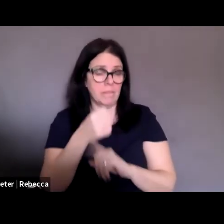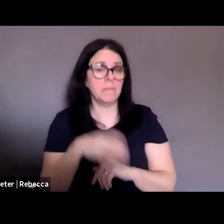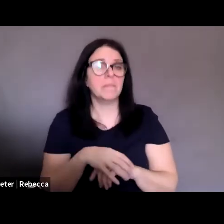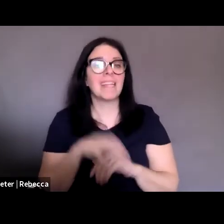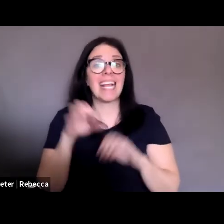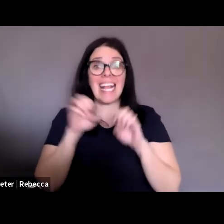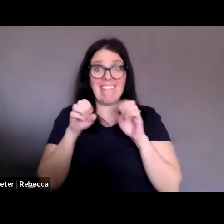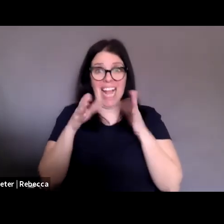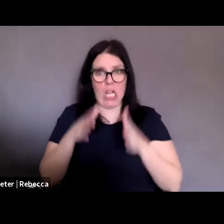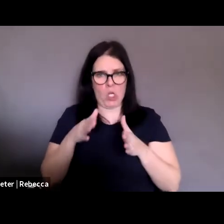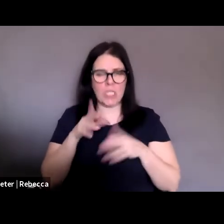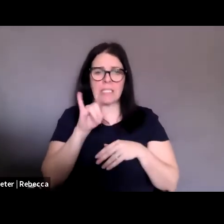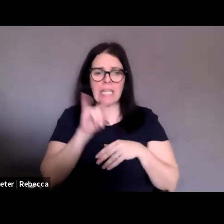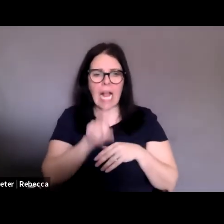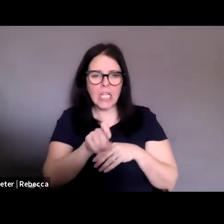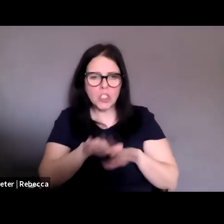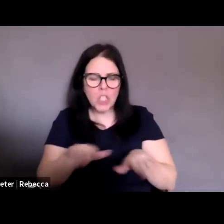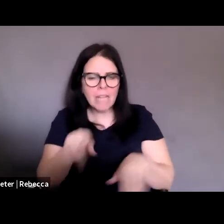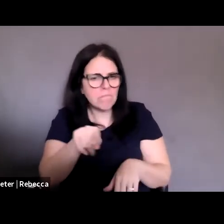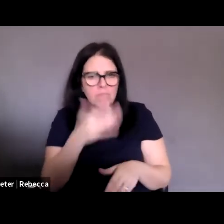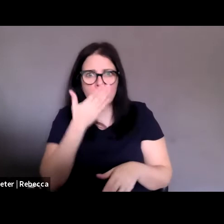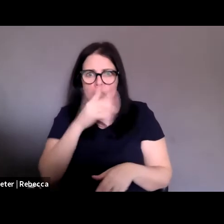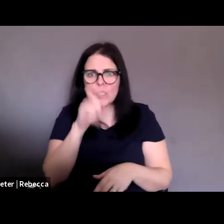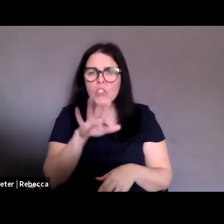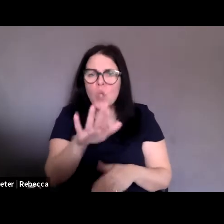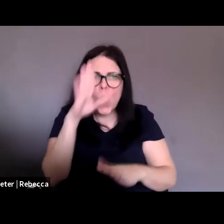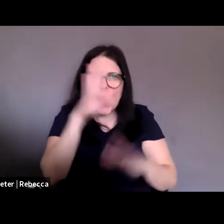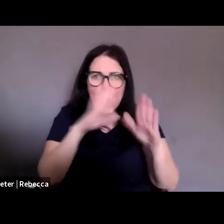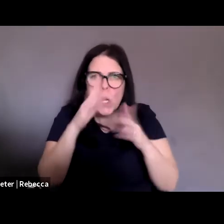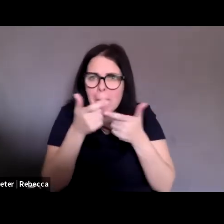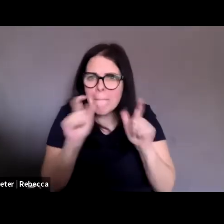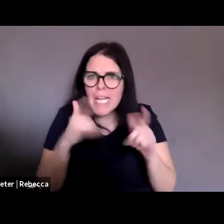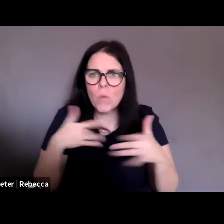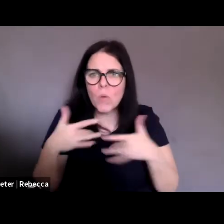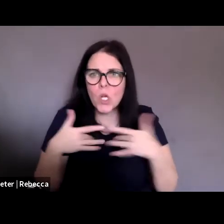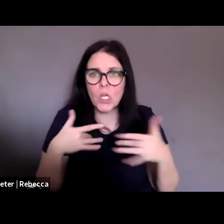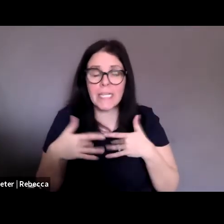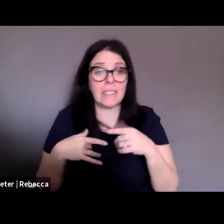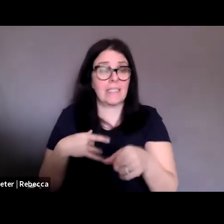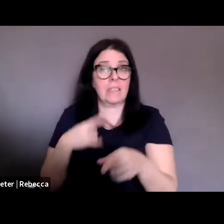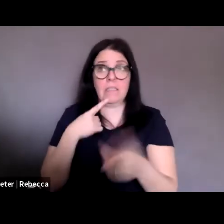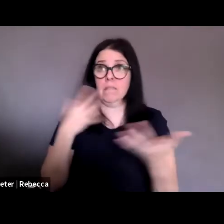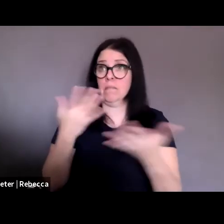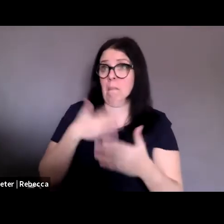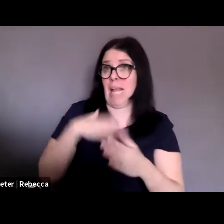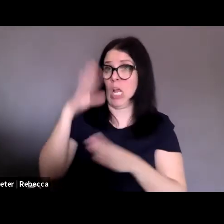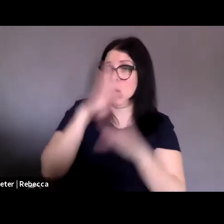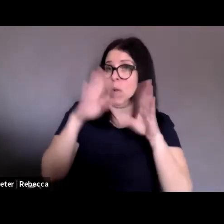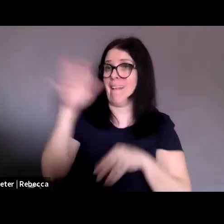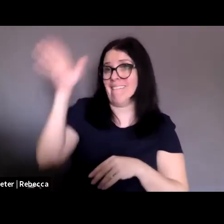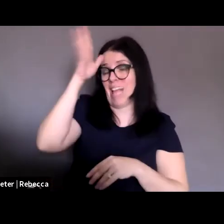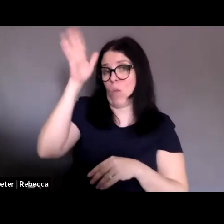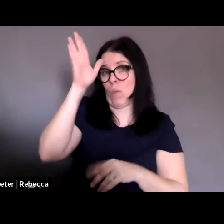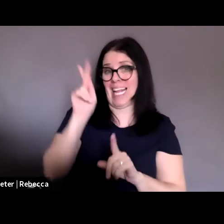good question, what is your biggest worry? Child's answer was, my biggest worry is my father killing me and saying my mother did